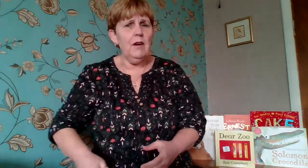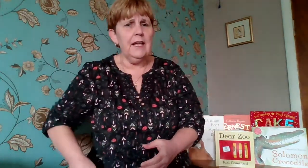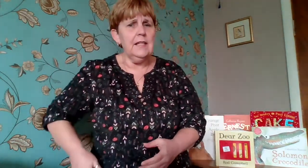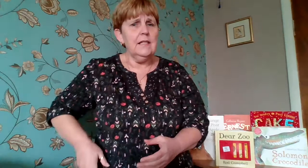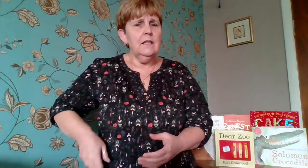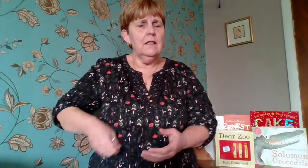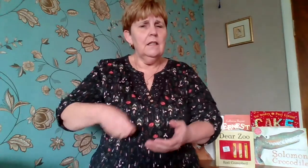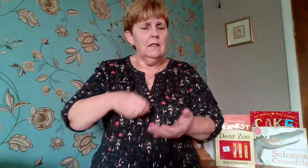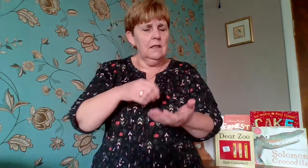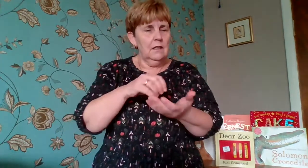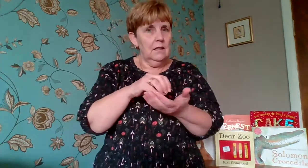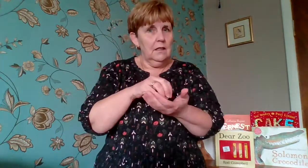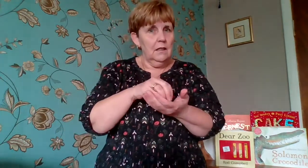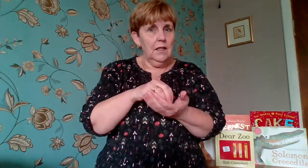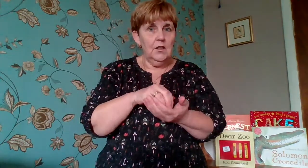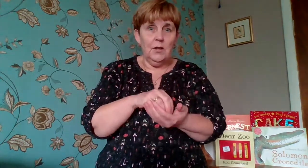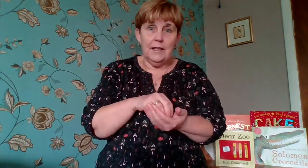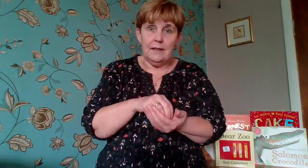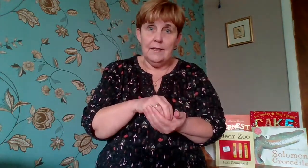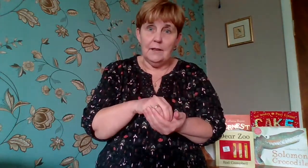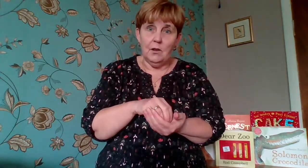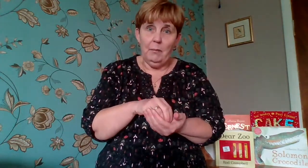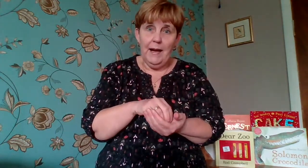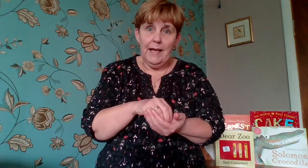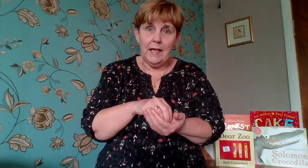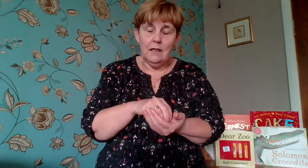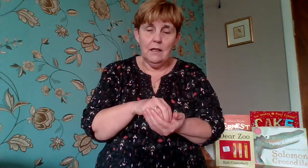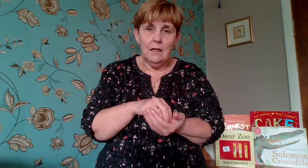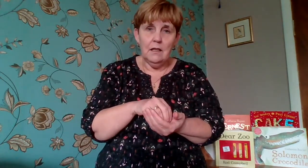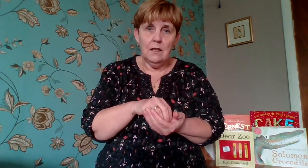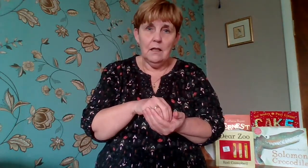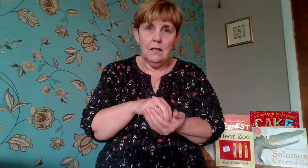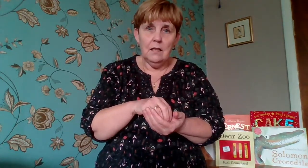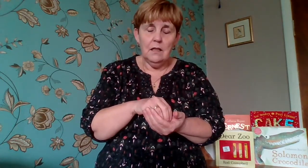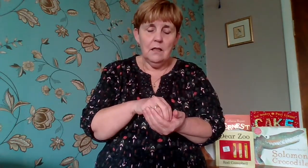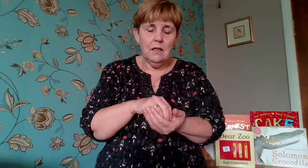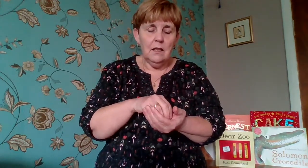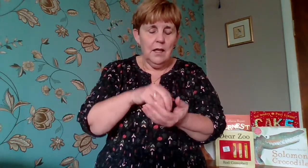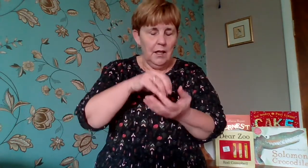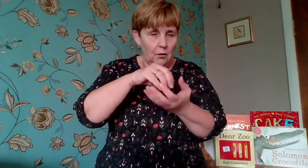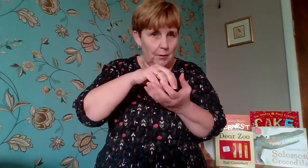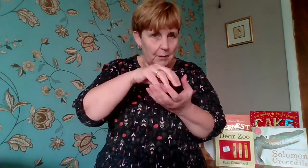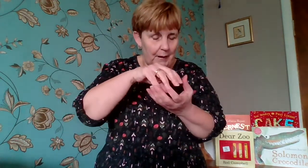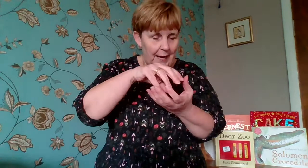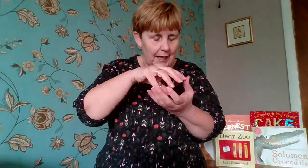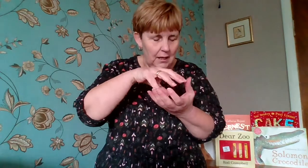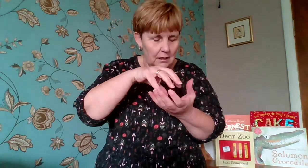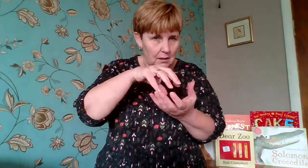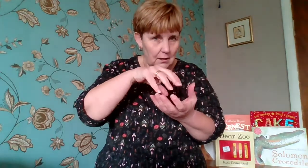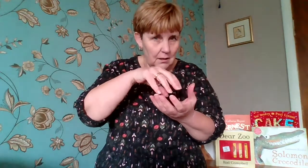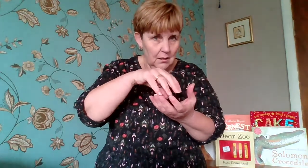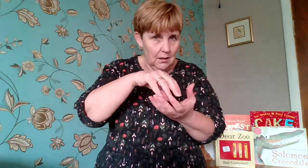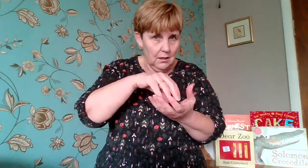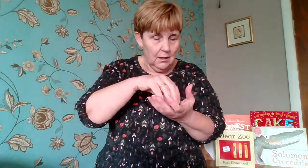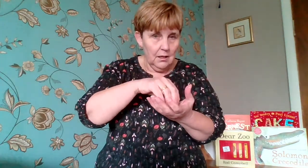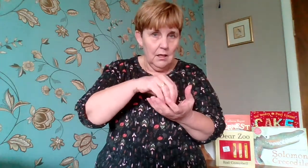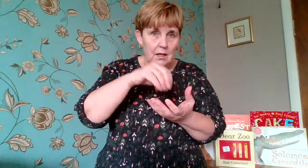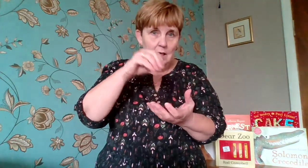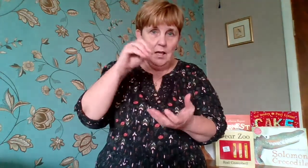pocket, he took a little silk bag. He opened the bag and